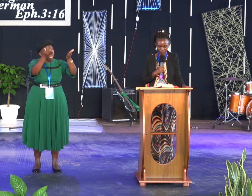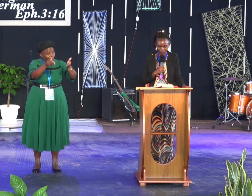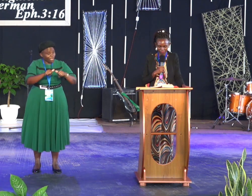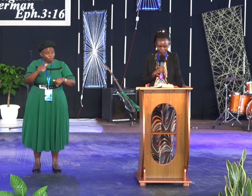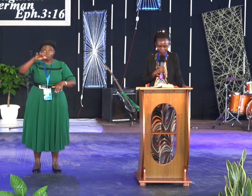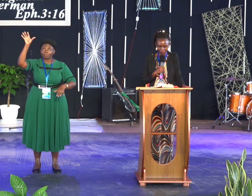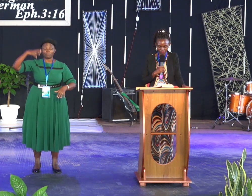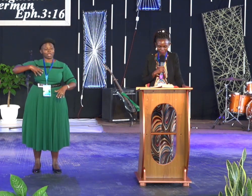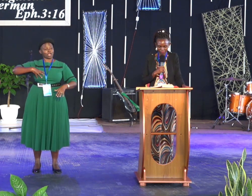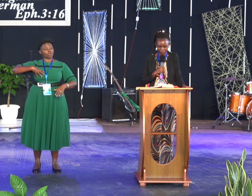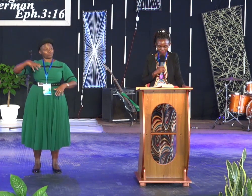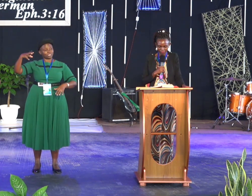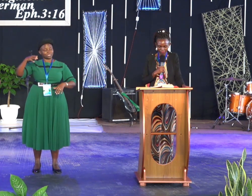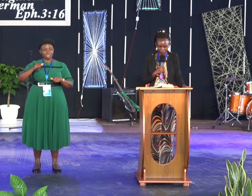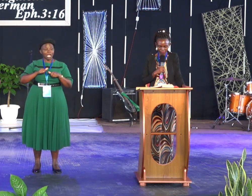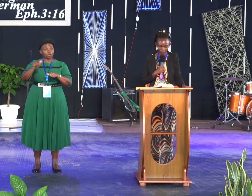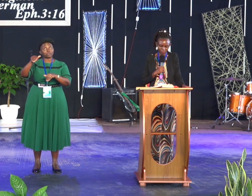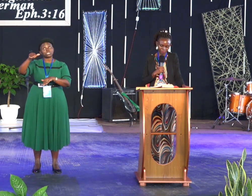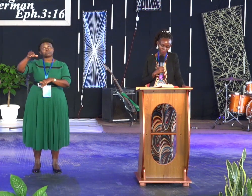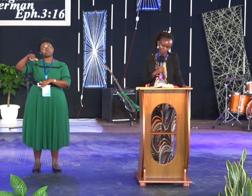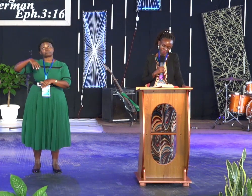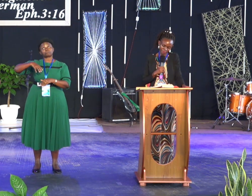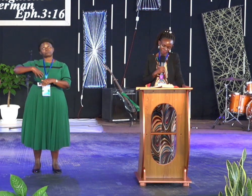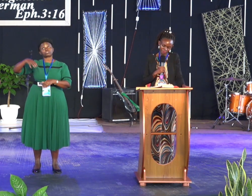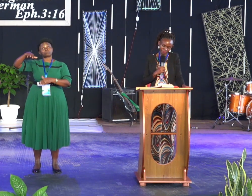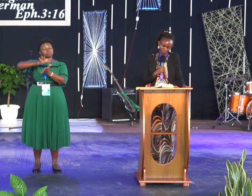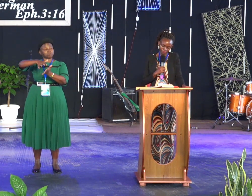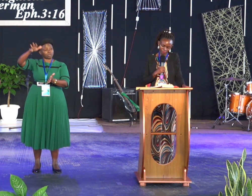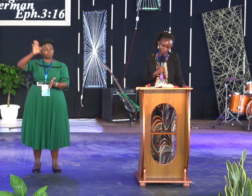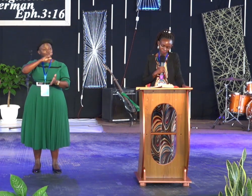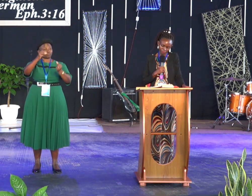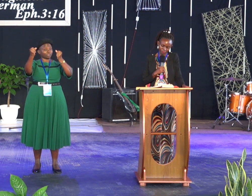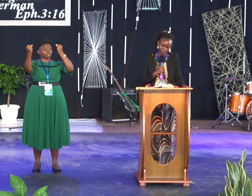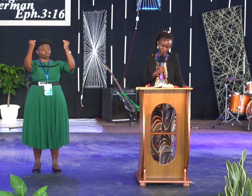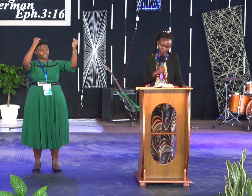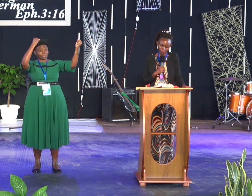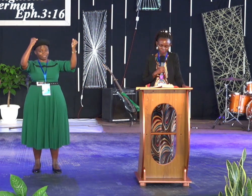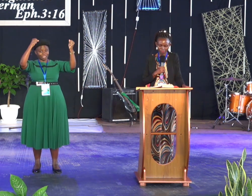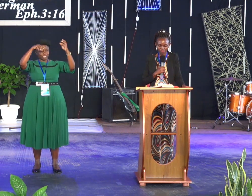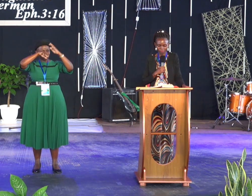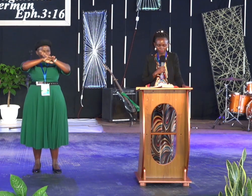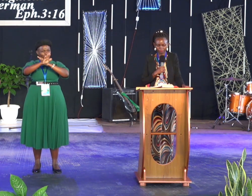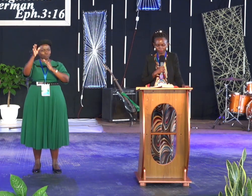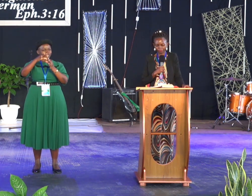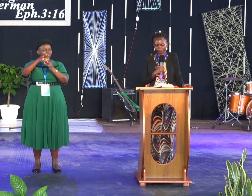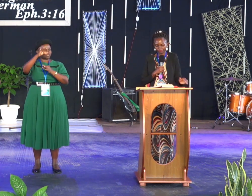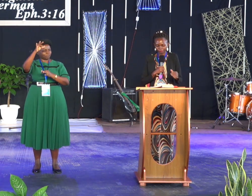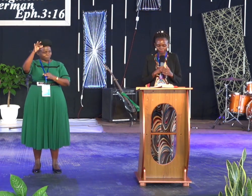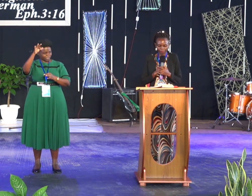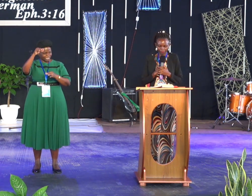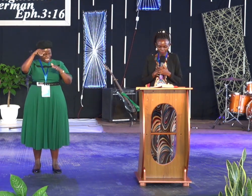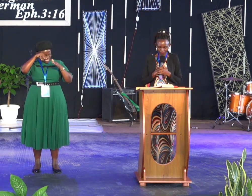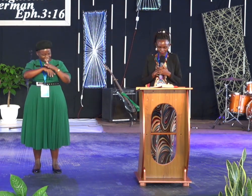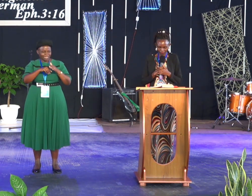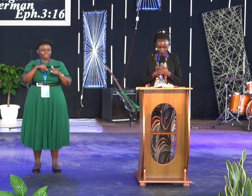riches, according to the riches of his glory, to be strengthened with might through his spirit in the inner